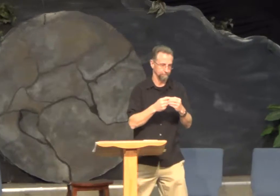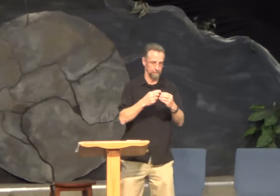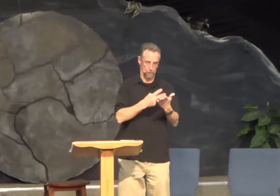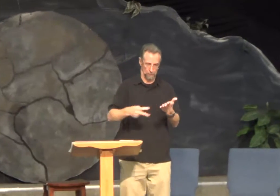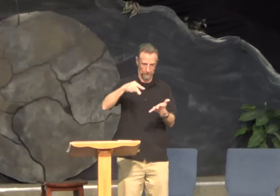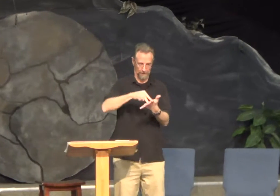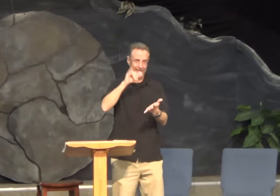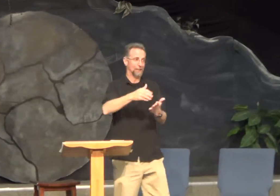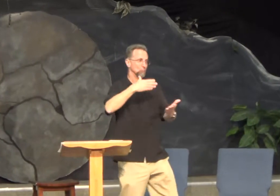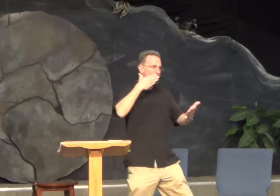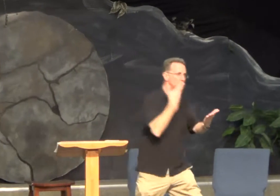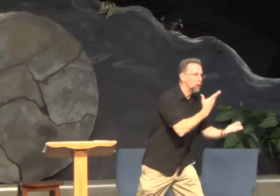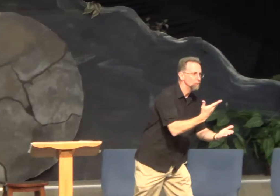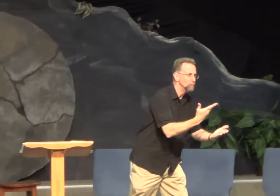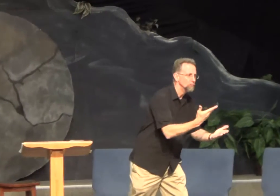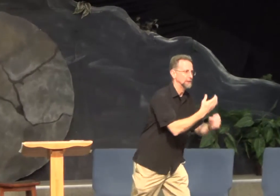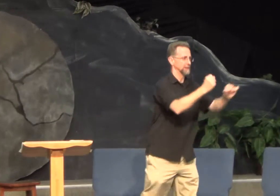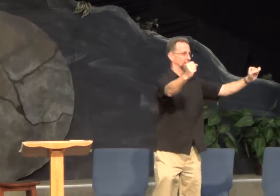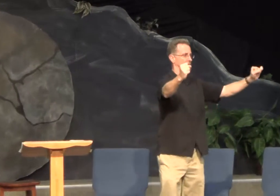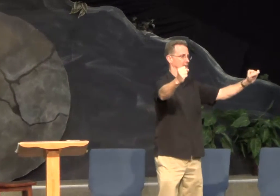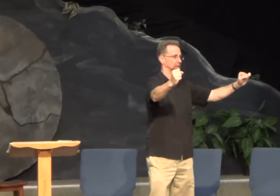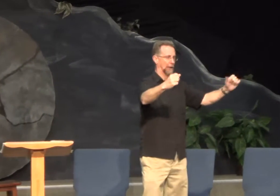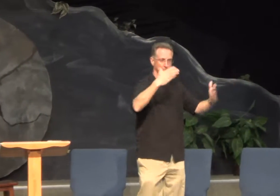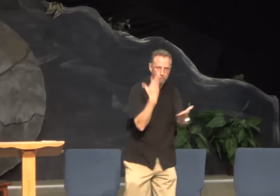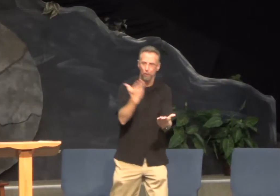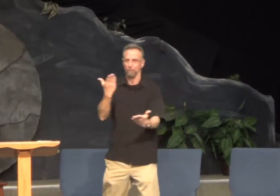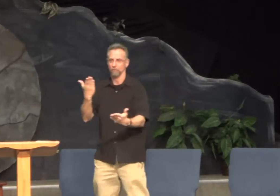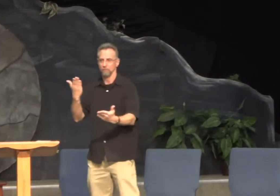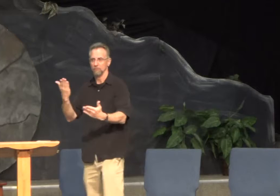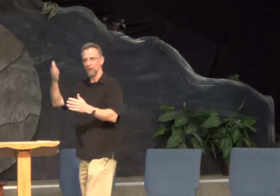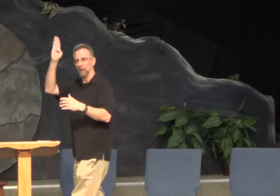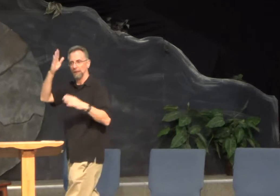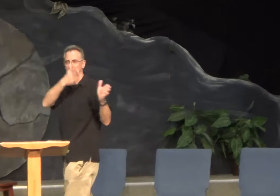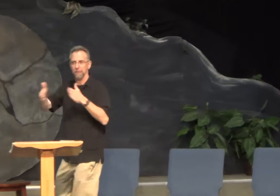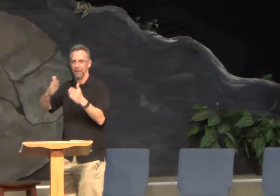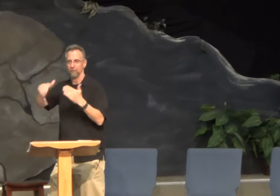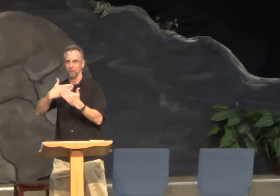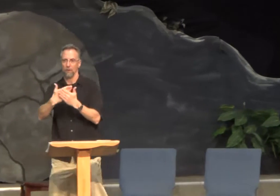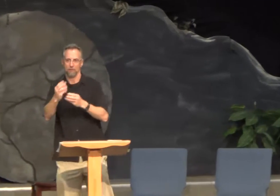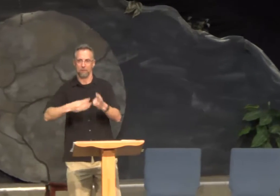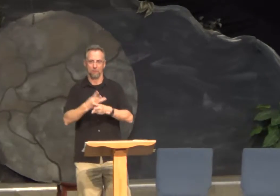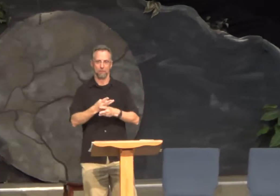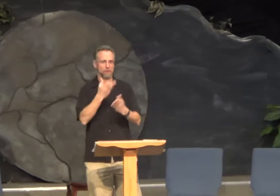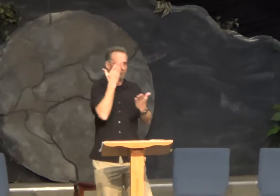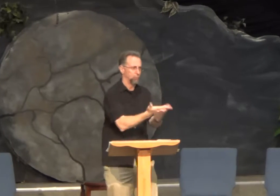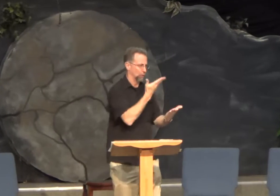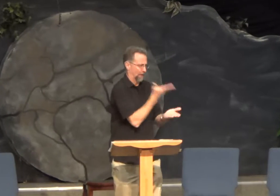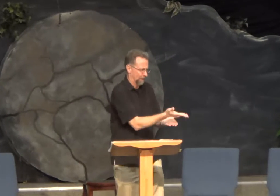So as we continue talking about the resurrection, it's proof of our salvation. God has planned it all. It's there.